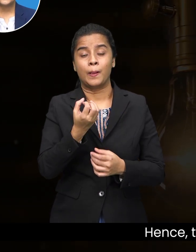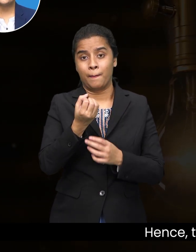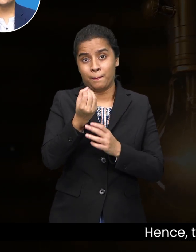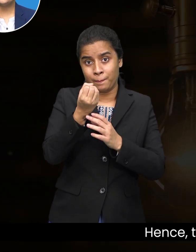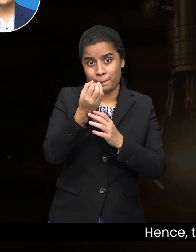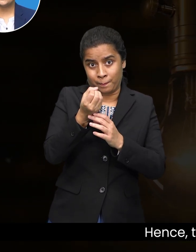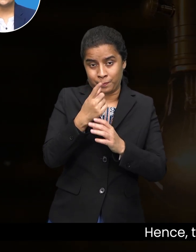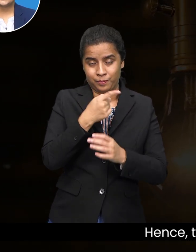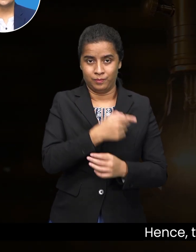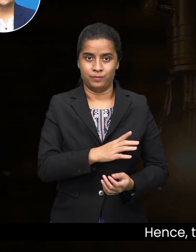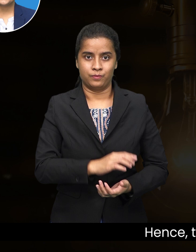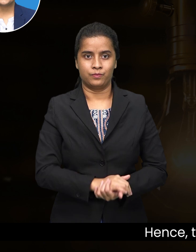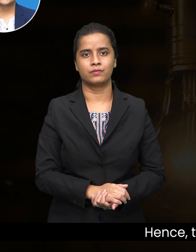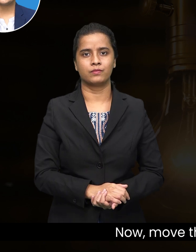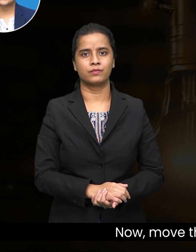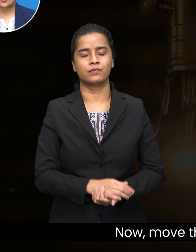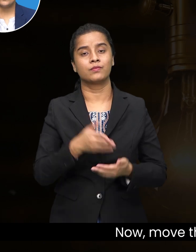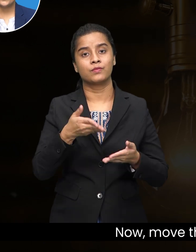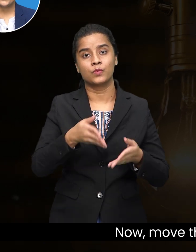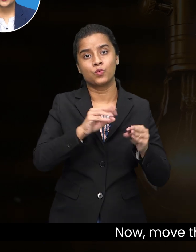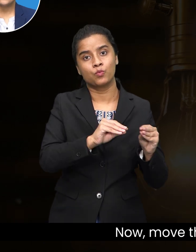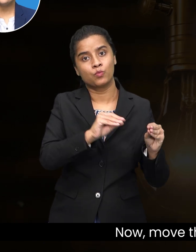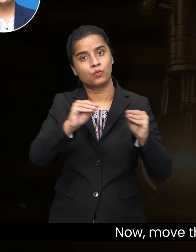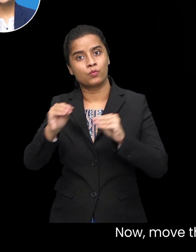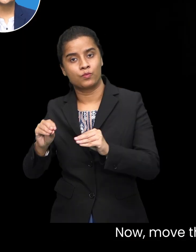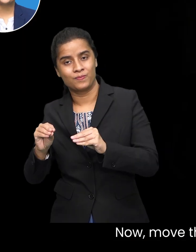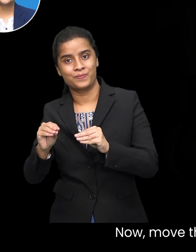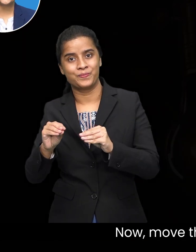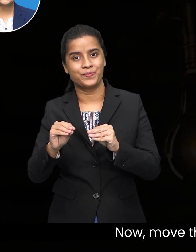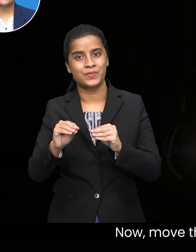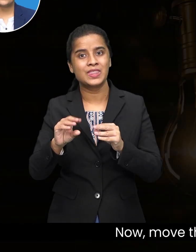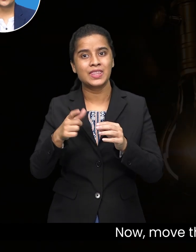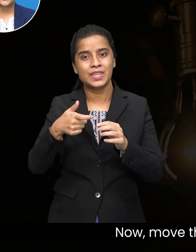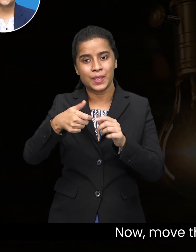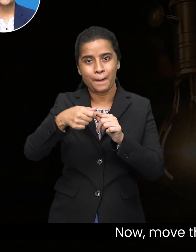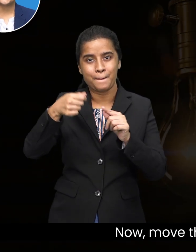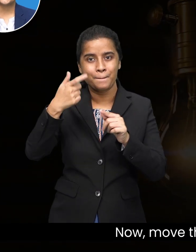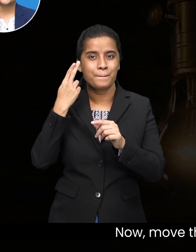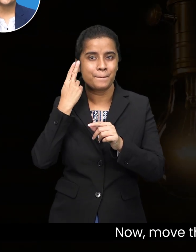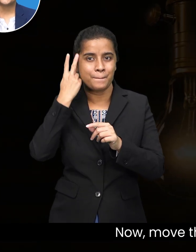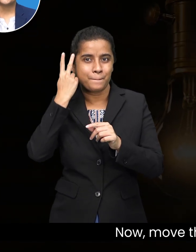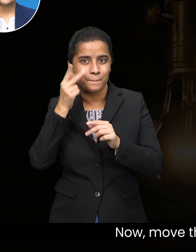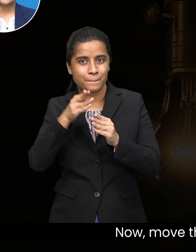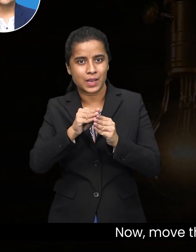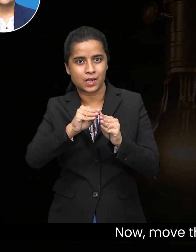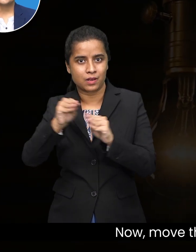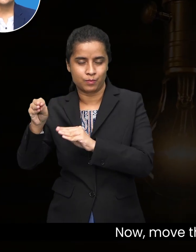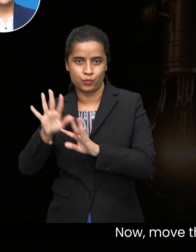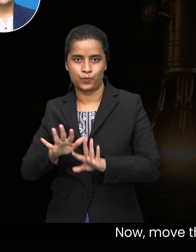Hence, the bulb glows. Now, move the safety pin away.